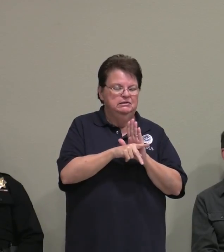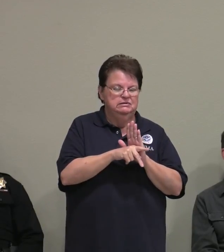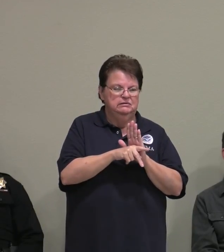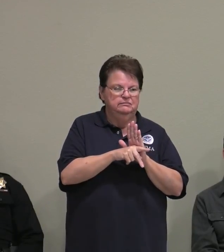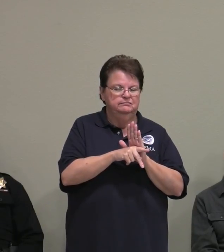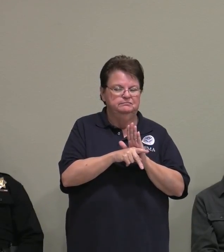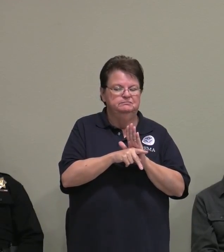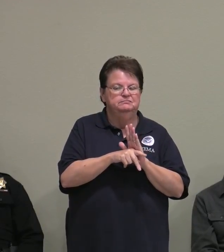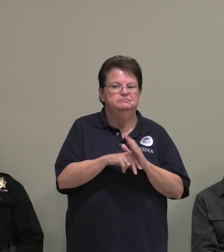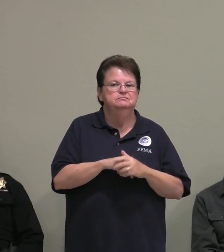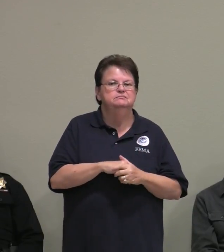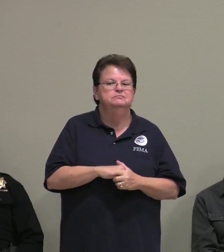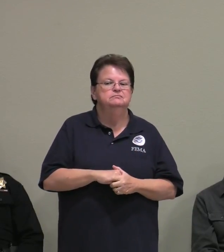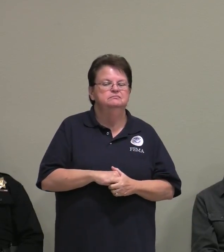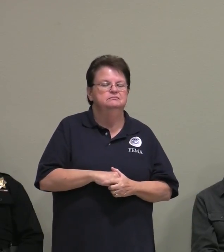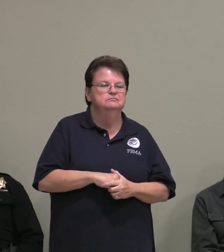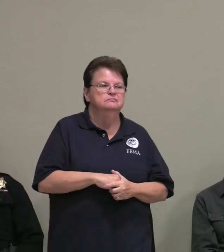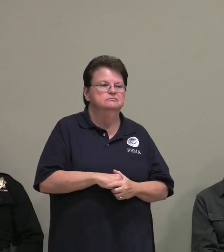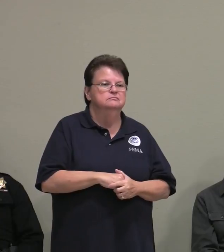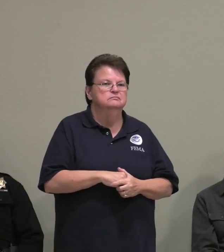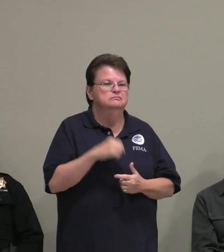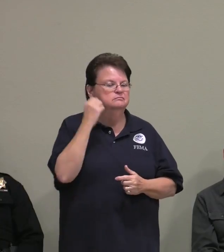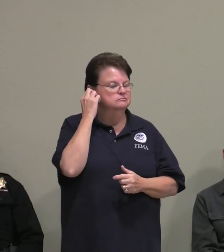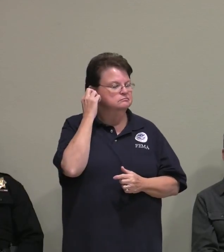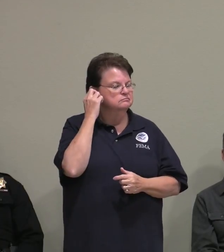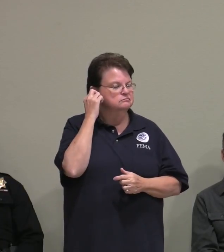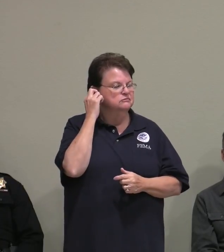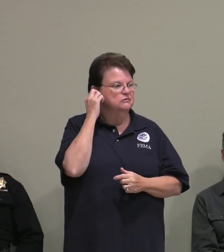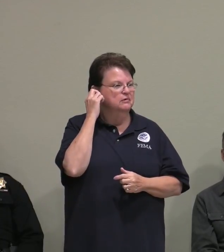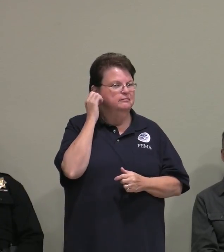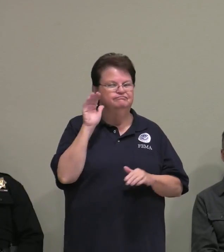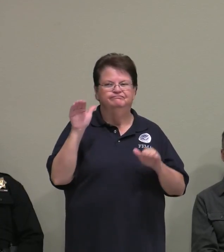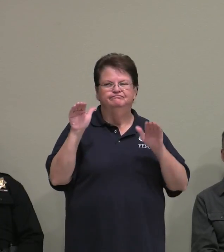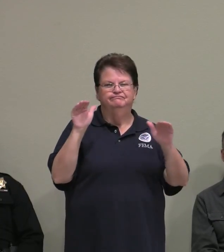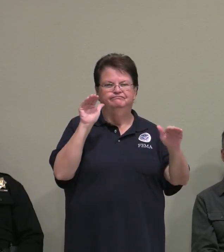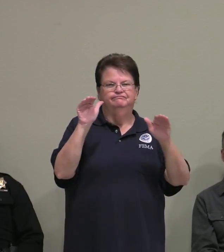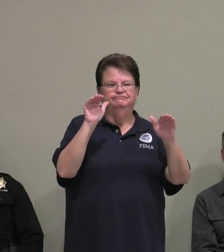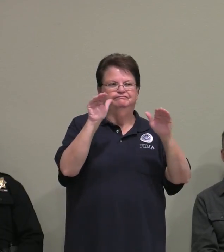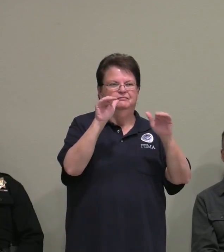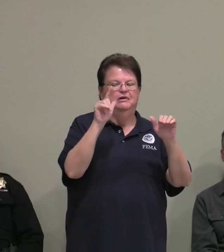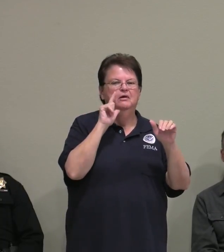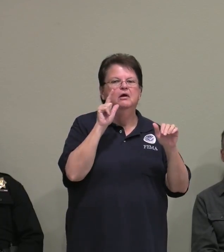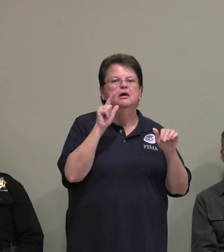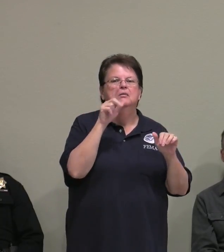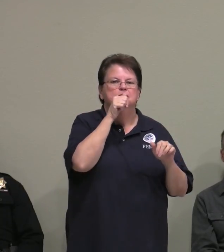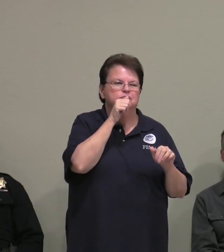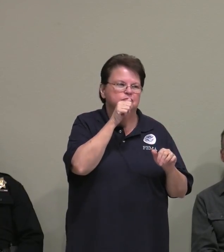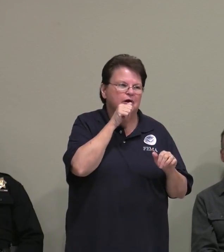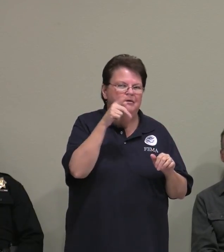inundated or solicited by private debris removal companies.